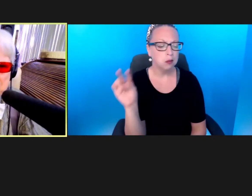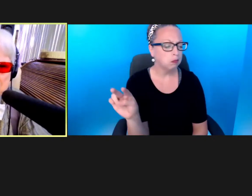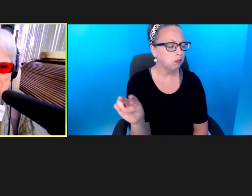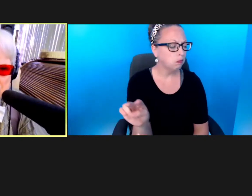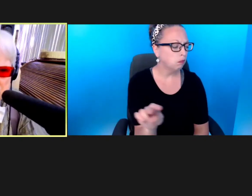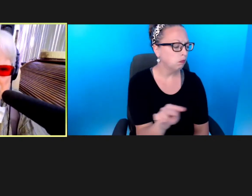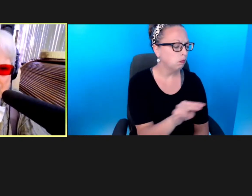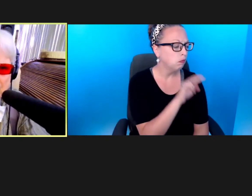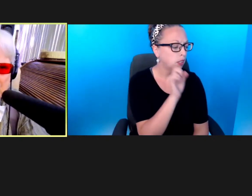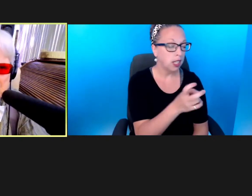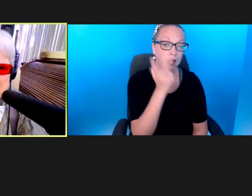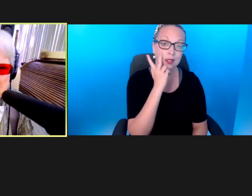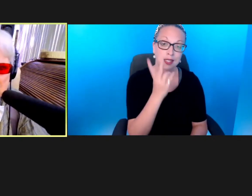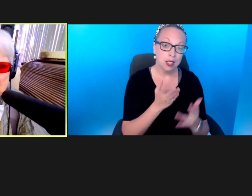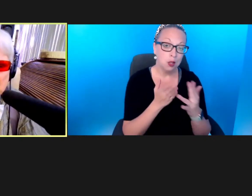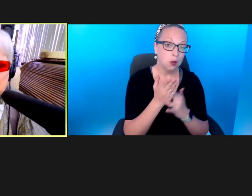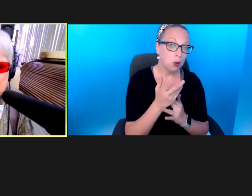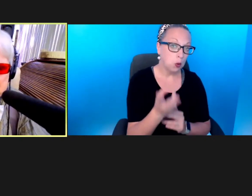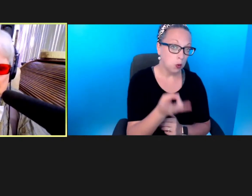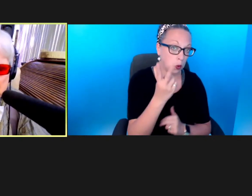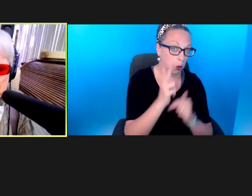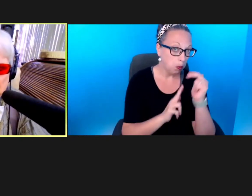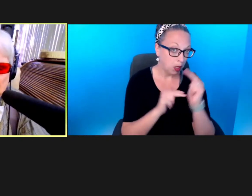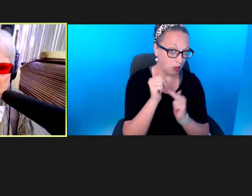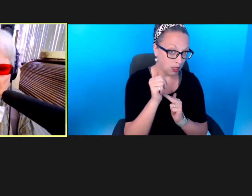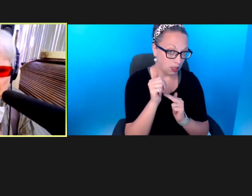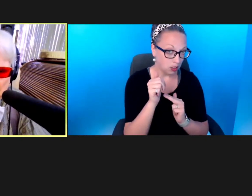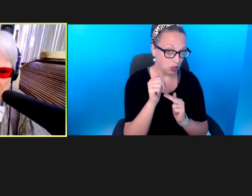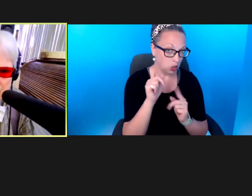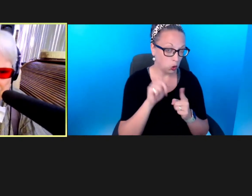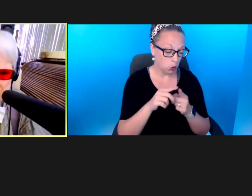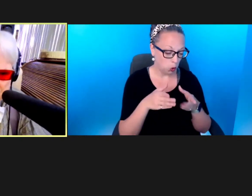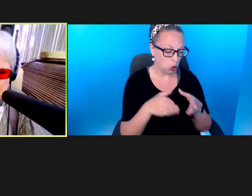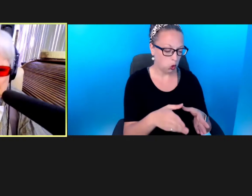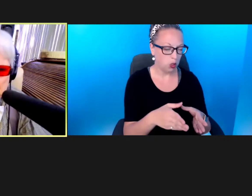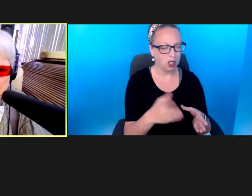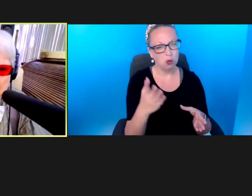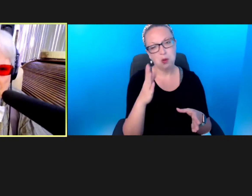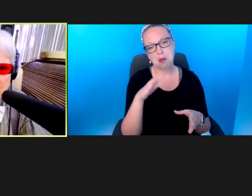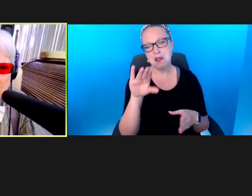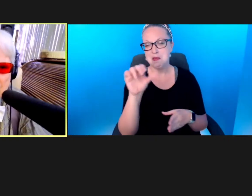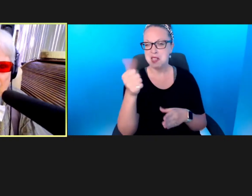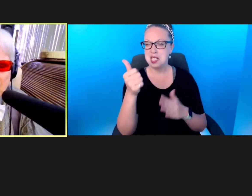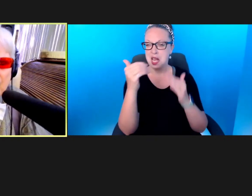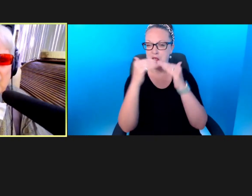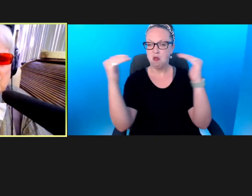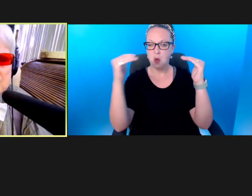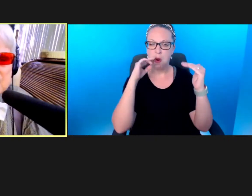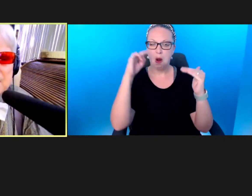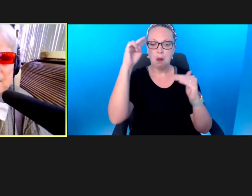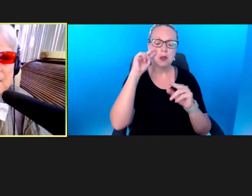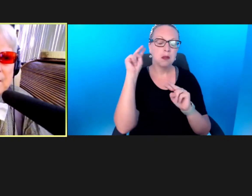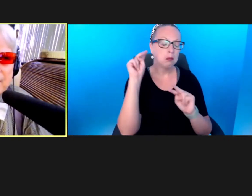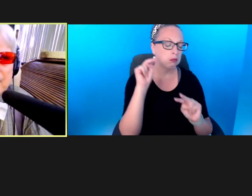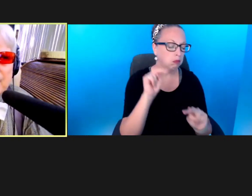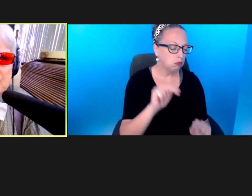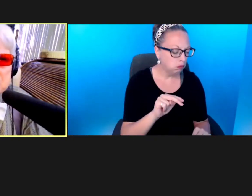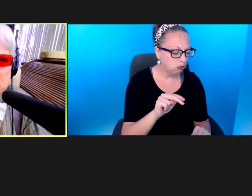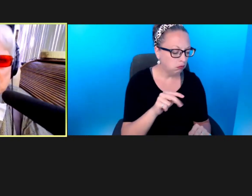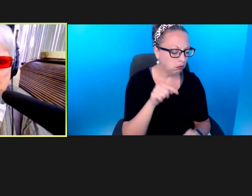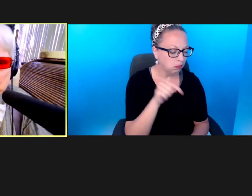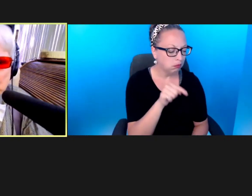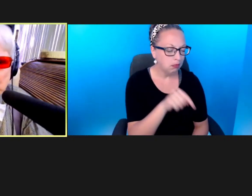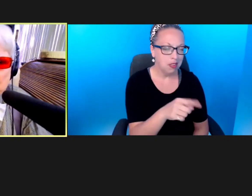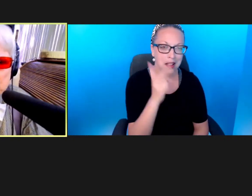see through 2 buildings down to the street below. We were on about the 10th floor, and I looked down, and